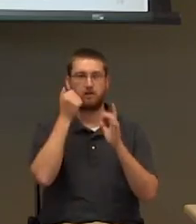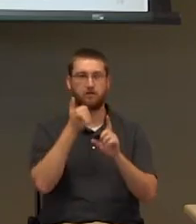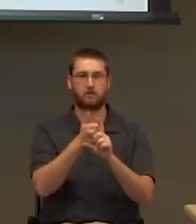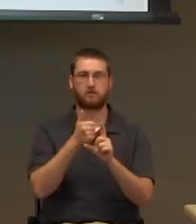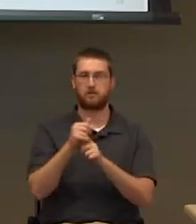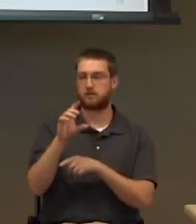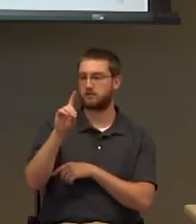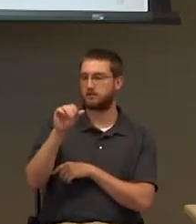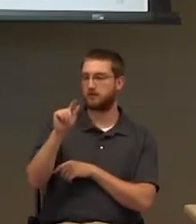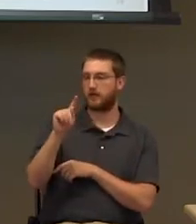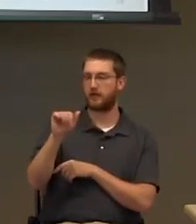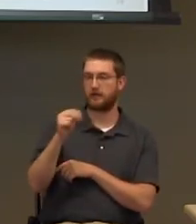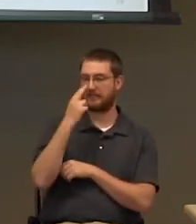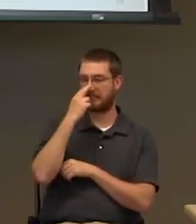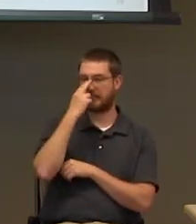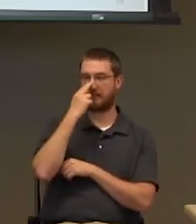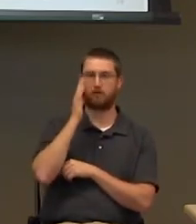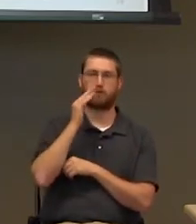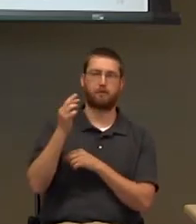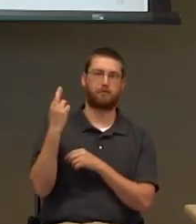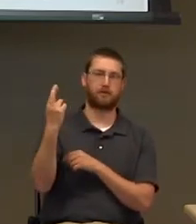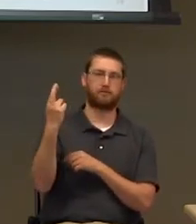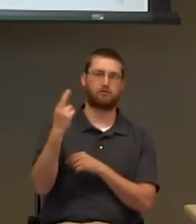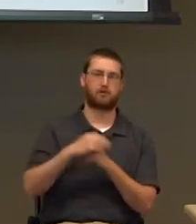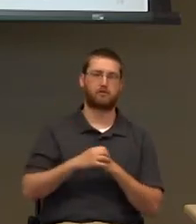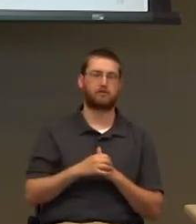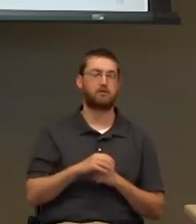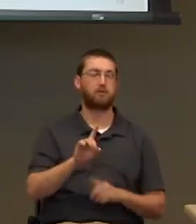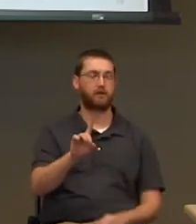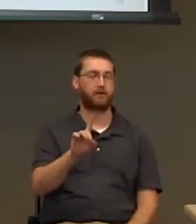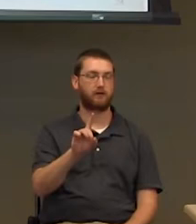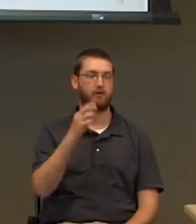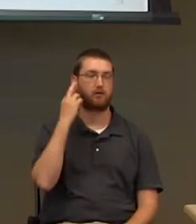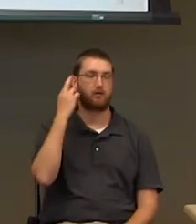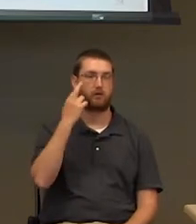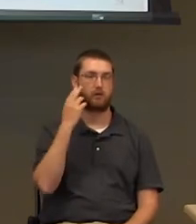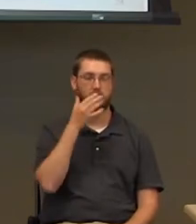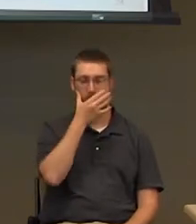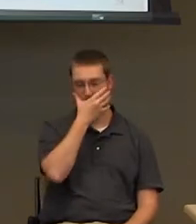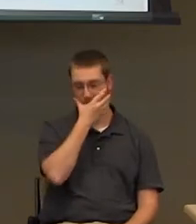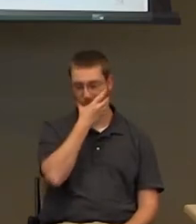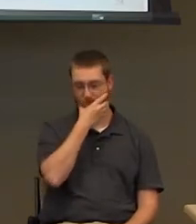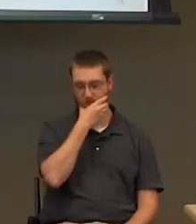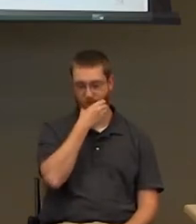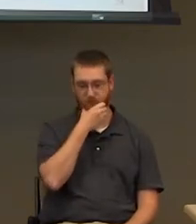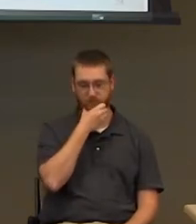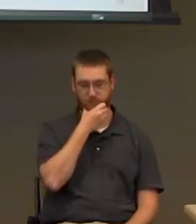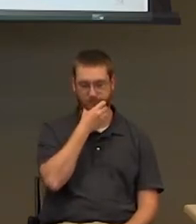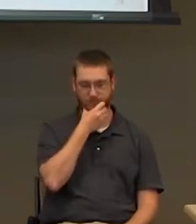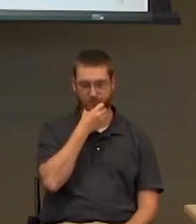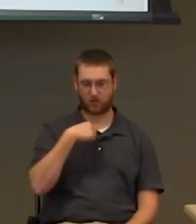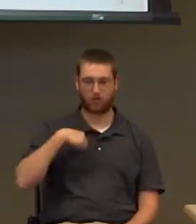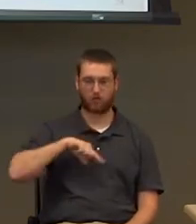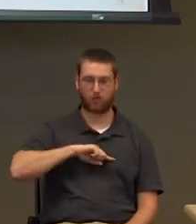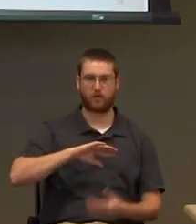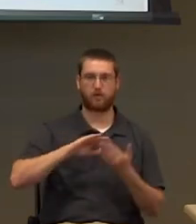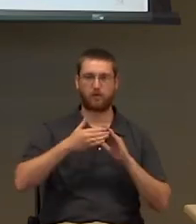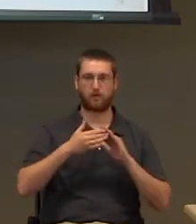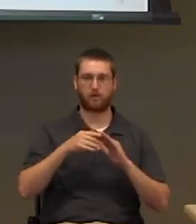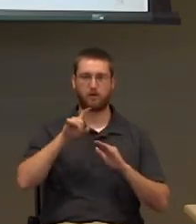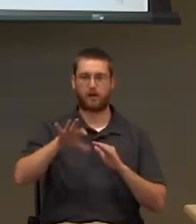or a data geek, you and I are going to be best friends. But the reality is we as a community have to get behind